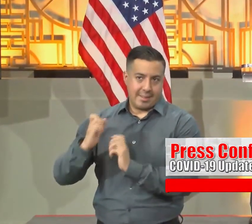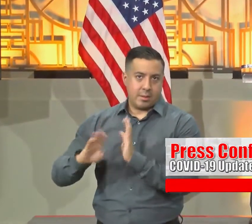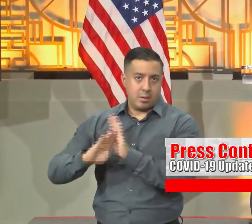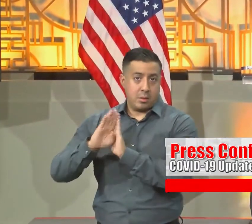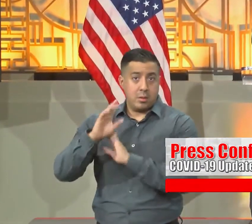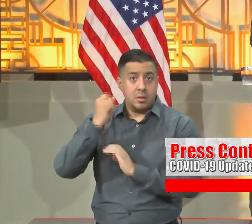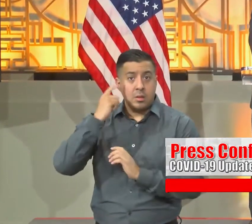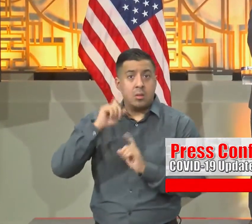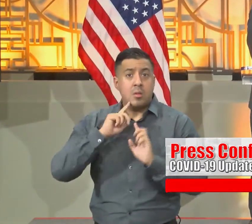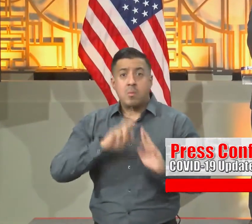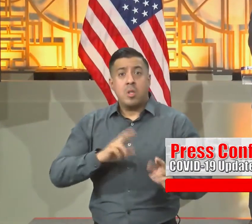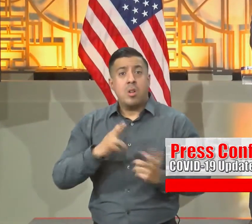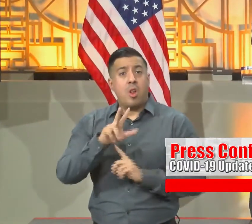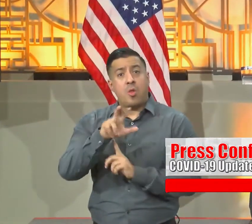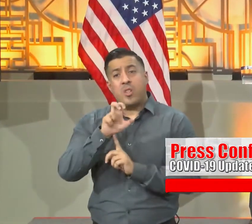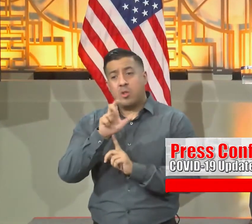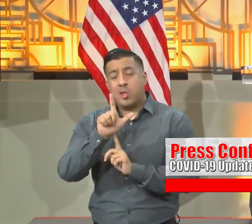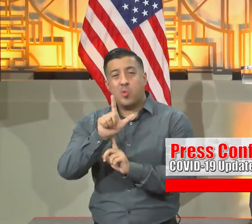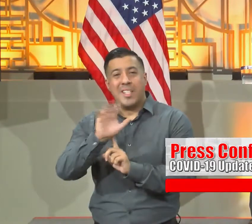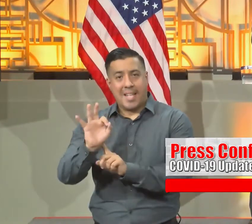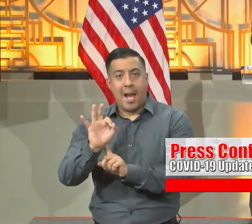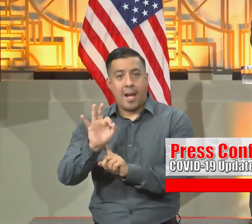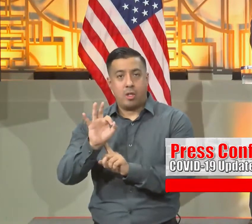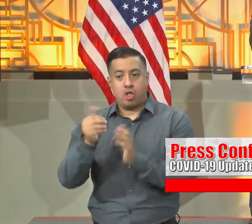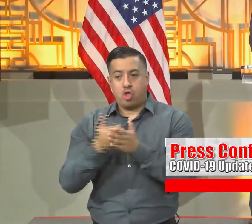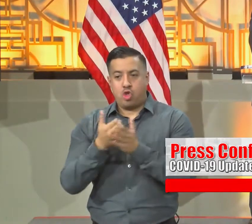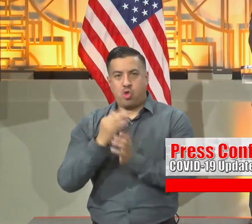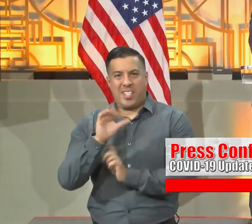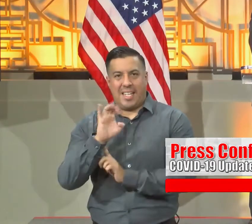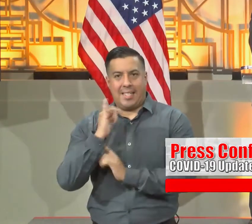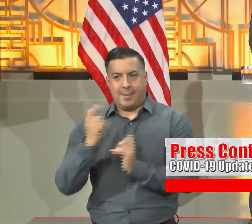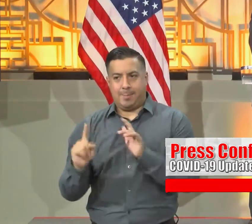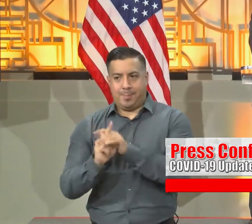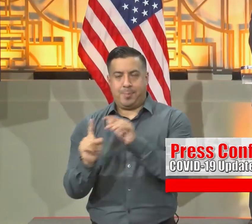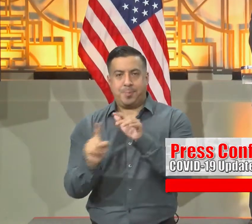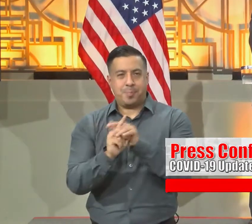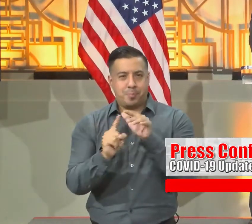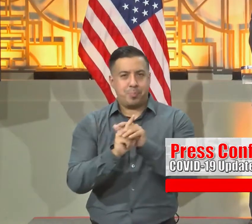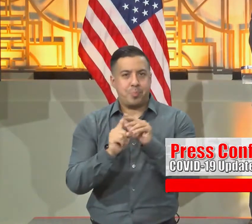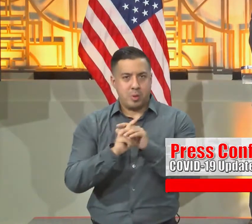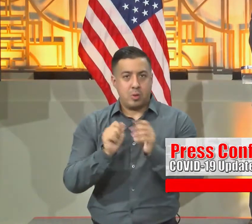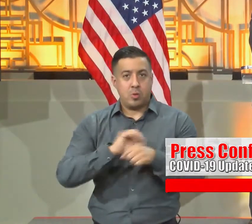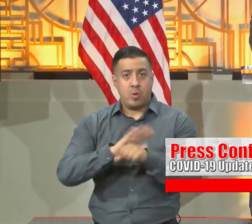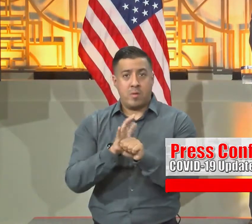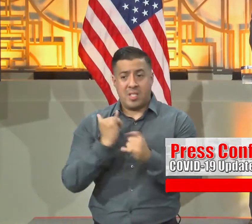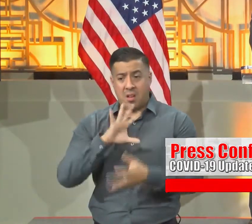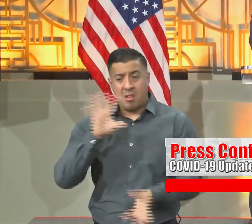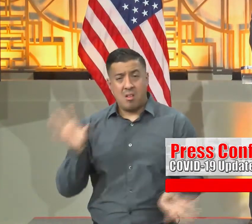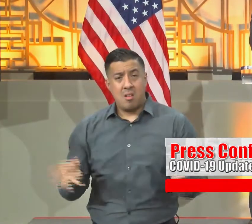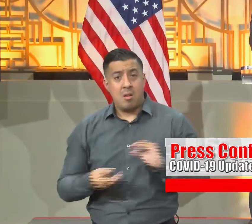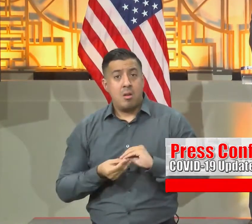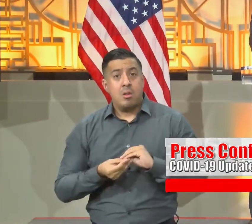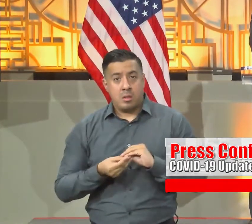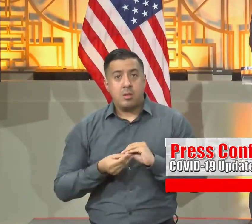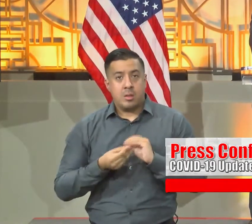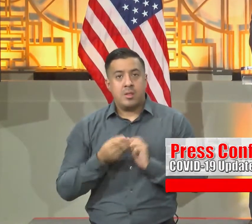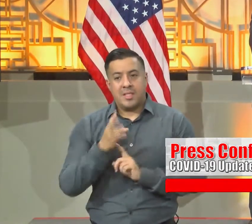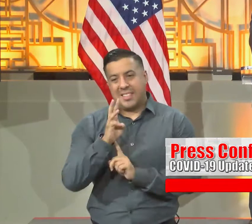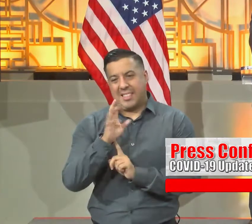reports 329 new cases of COVID-19, bringing Houston's total to